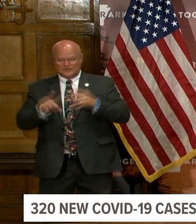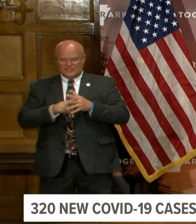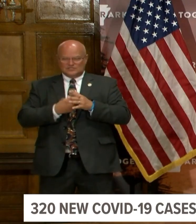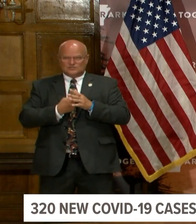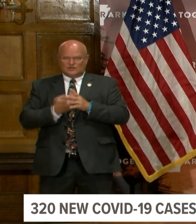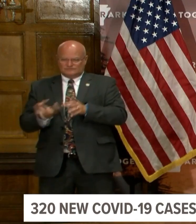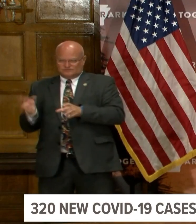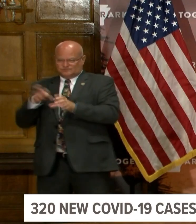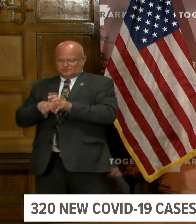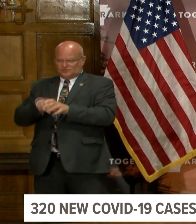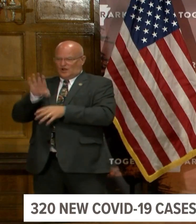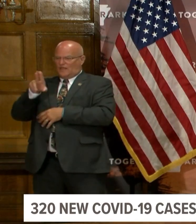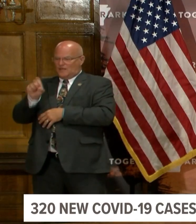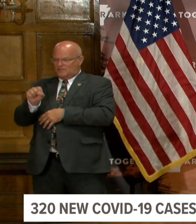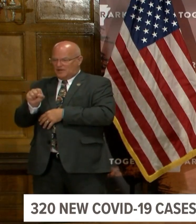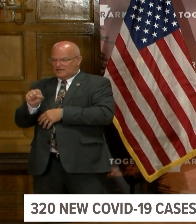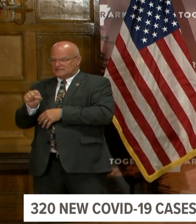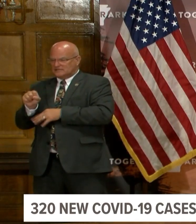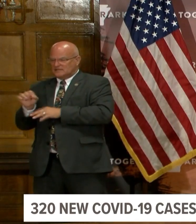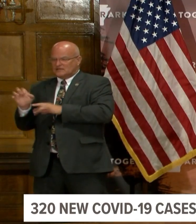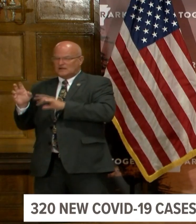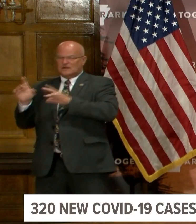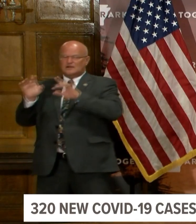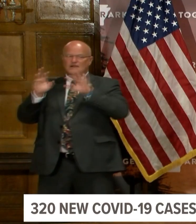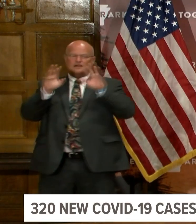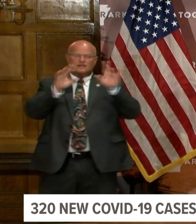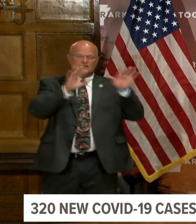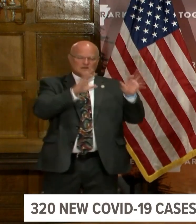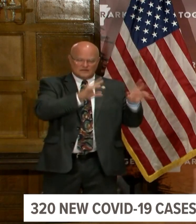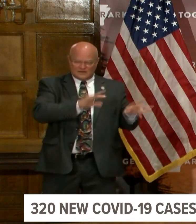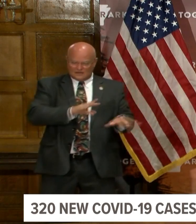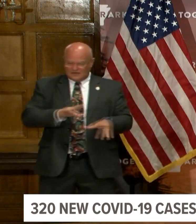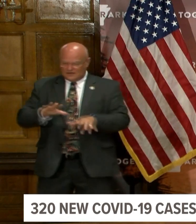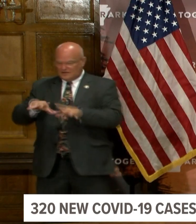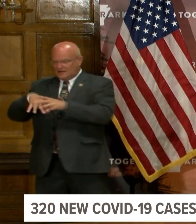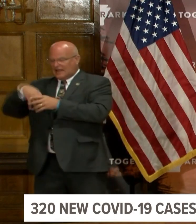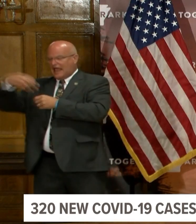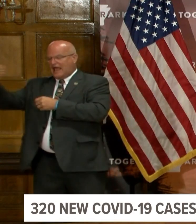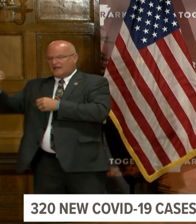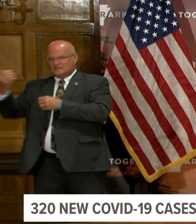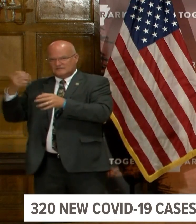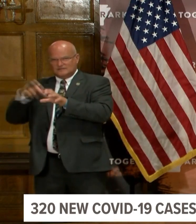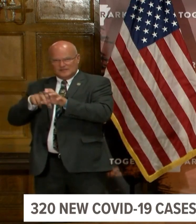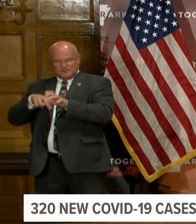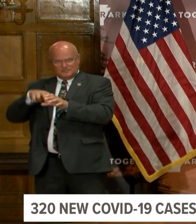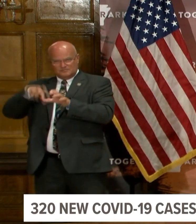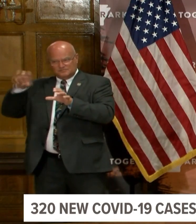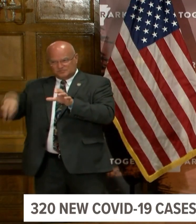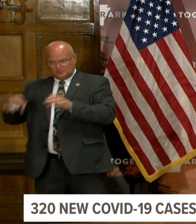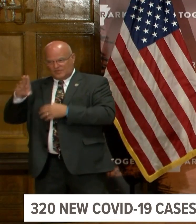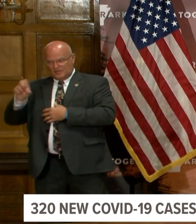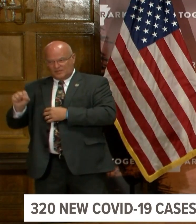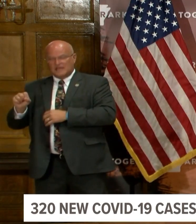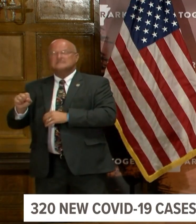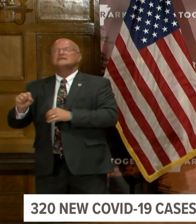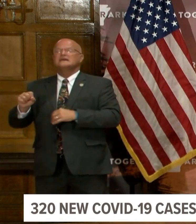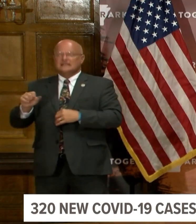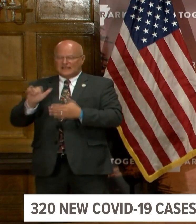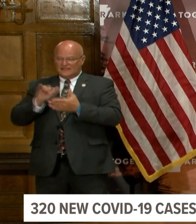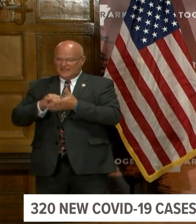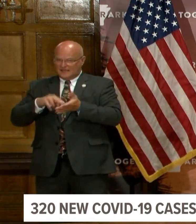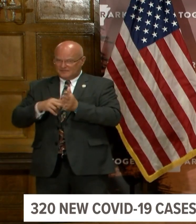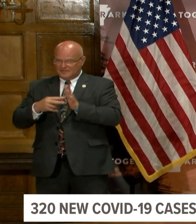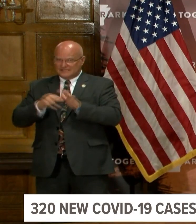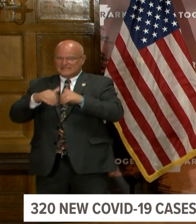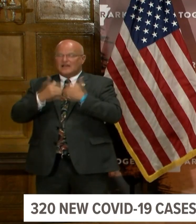on the bus until we leave in the afternoon, and where we go after that and what we do will constitute whether we have a successful